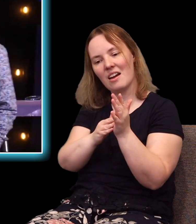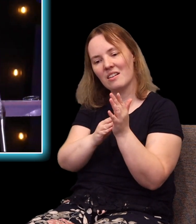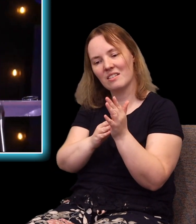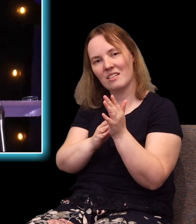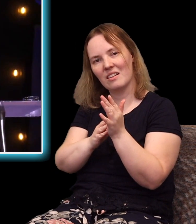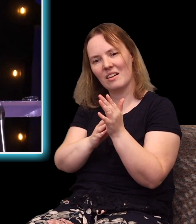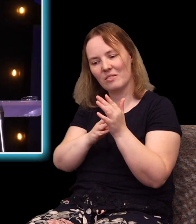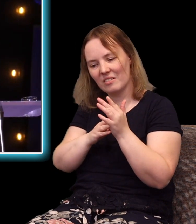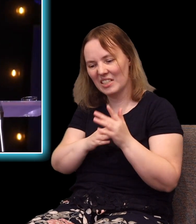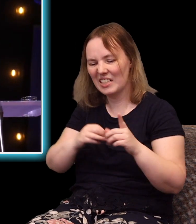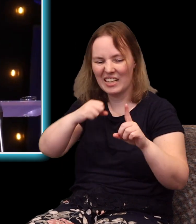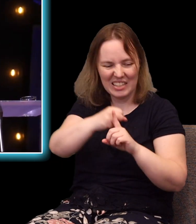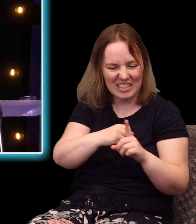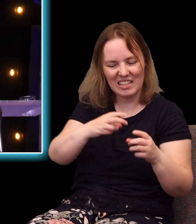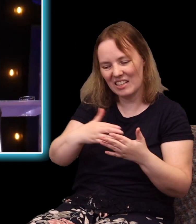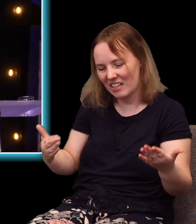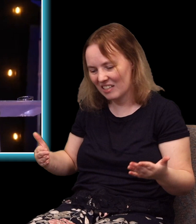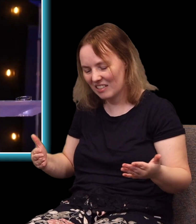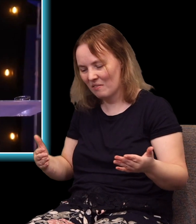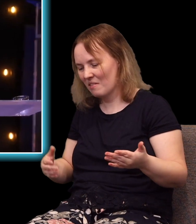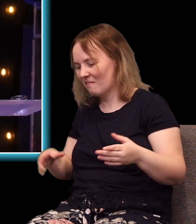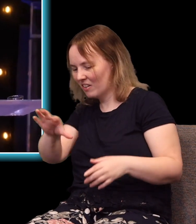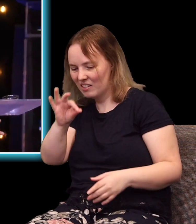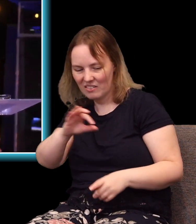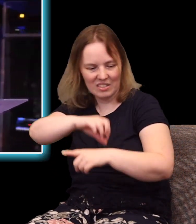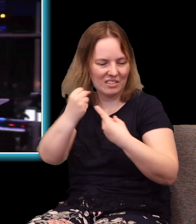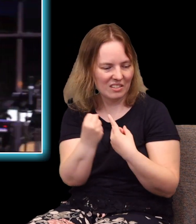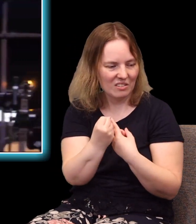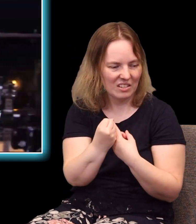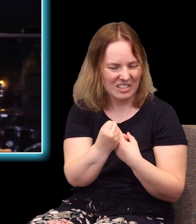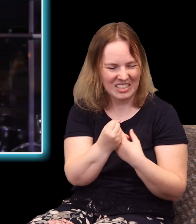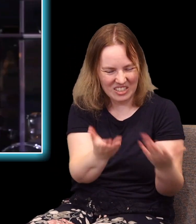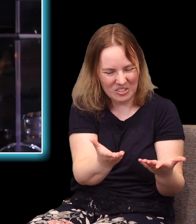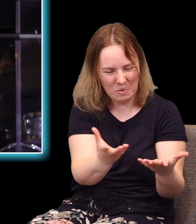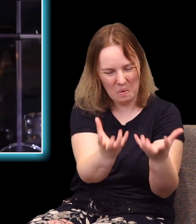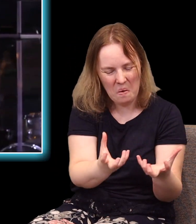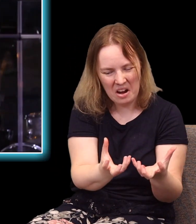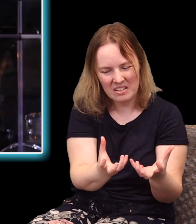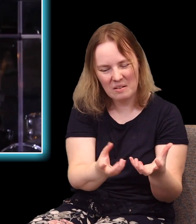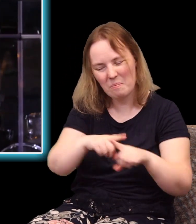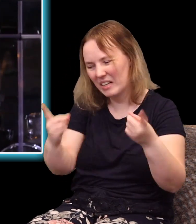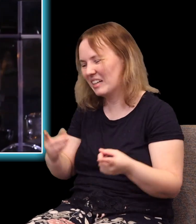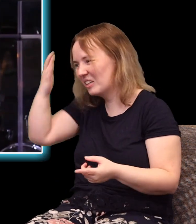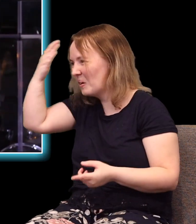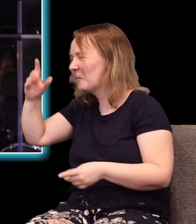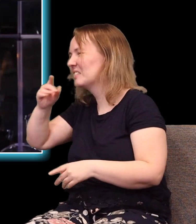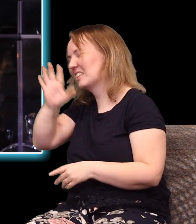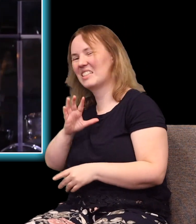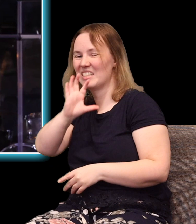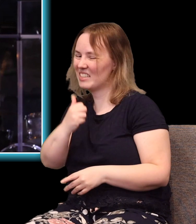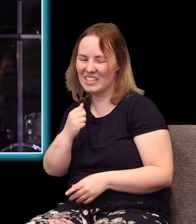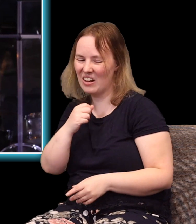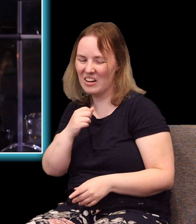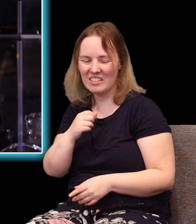we, again, scrape against things, as things come our way, we find ourselves in a situation where here's what I want, but I know it's not what God says is right for